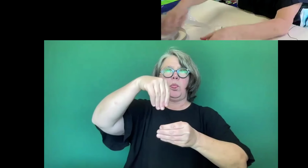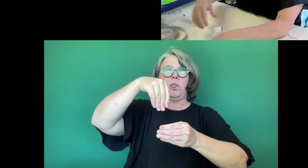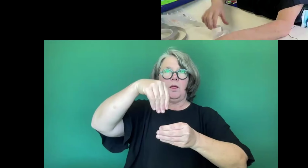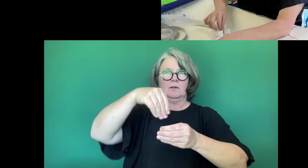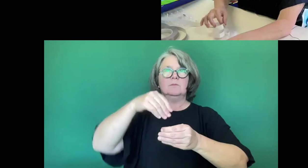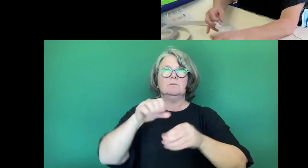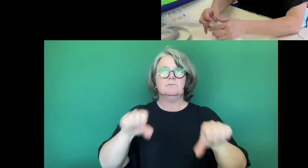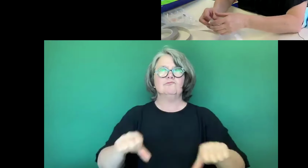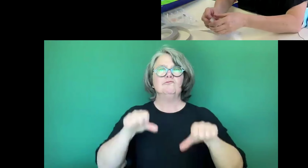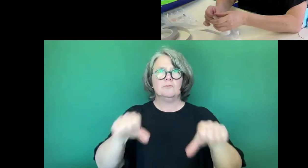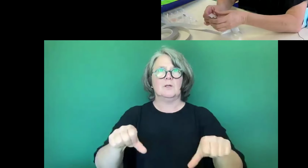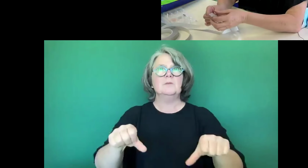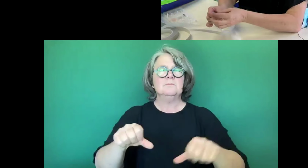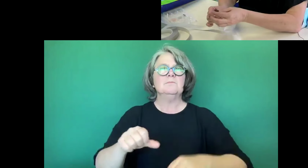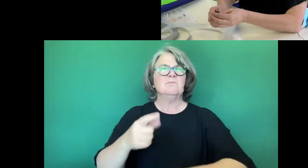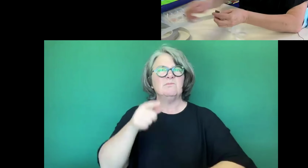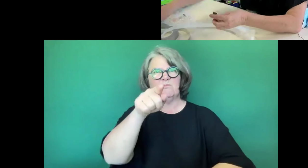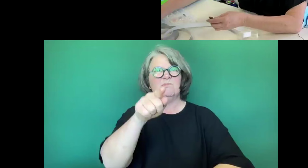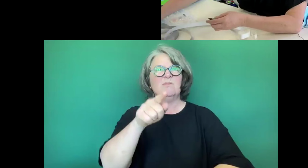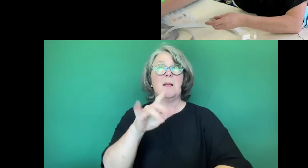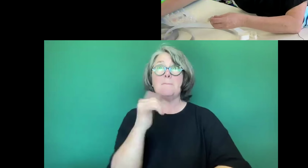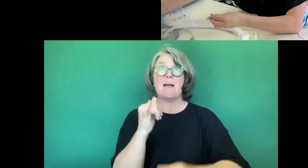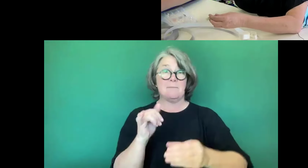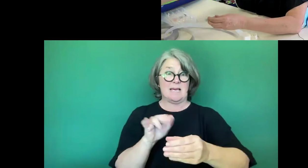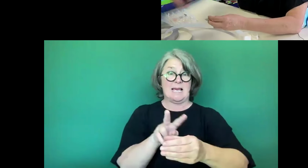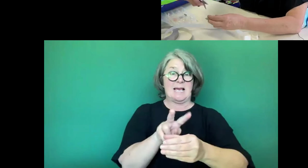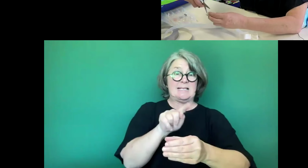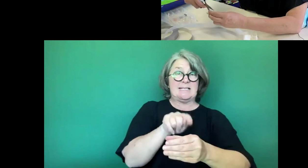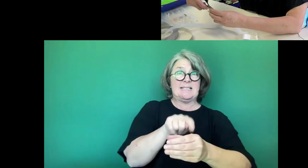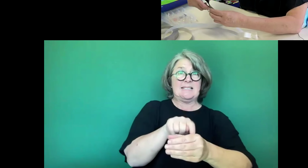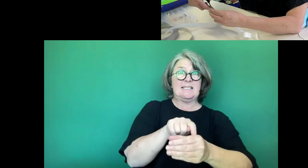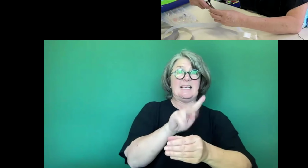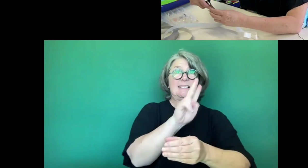off as well. So if we all get to that point, that would be great.